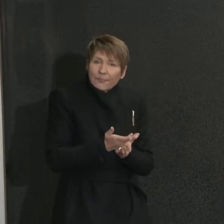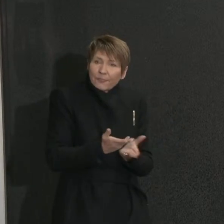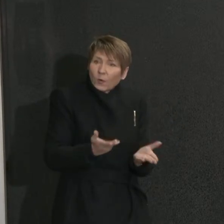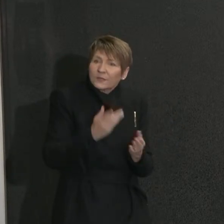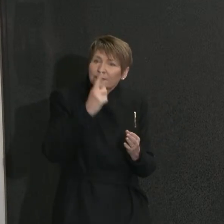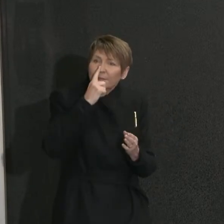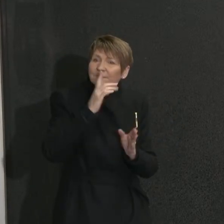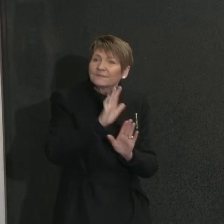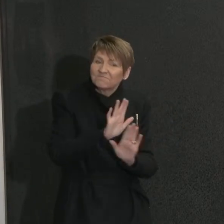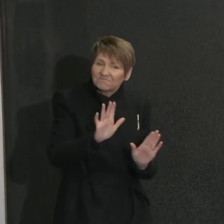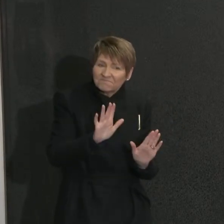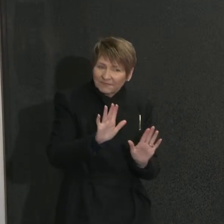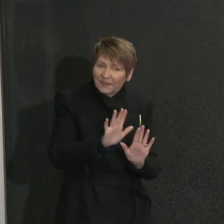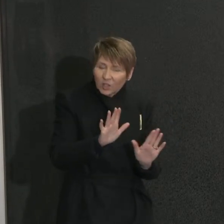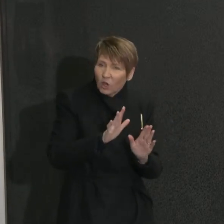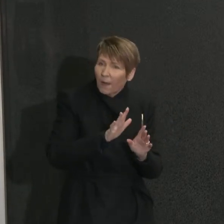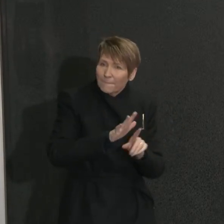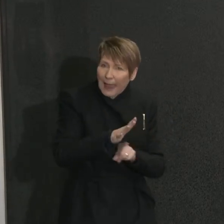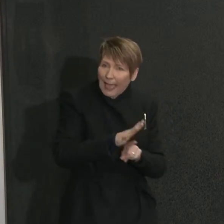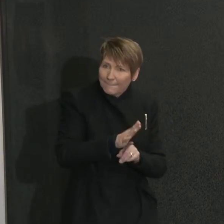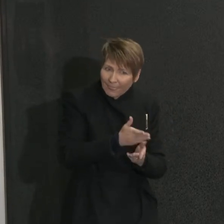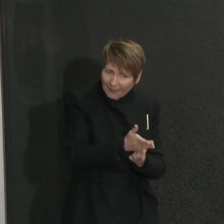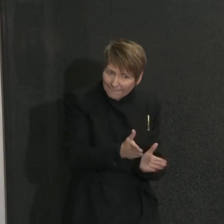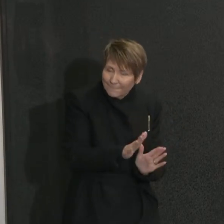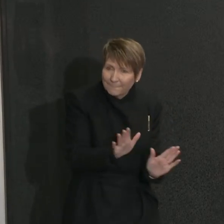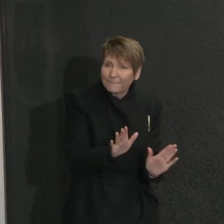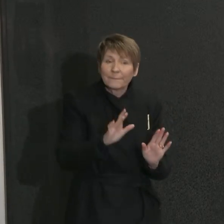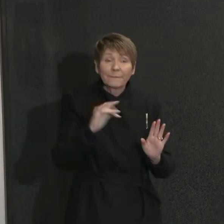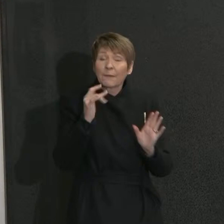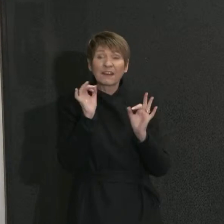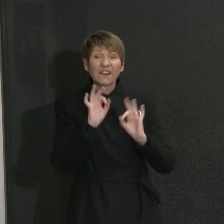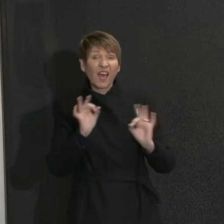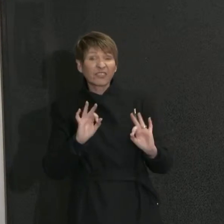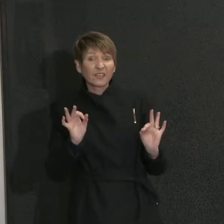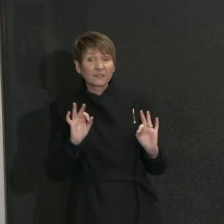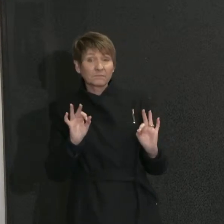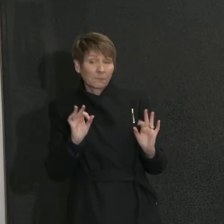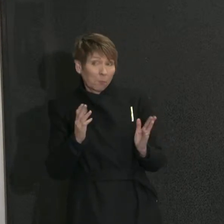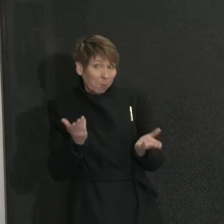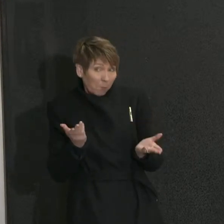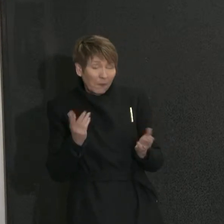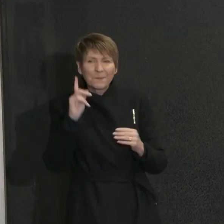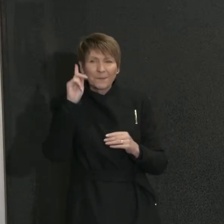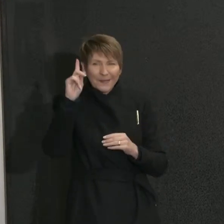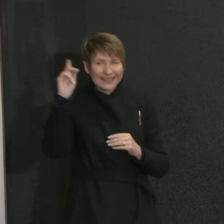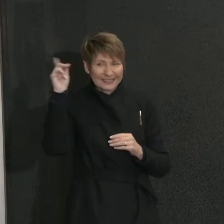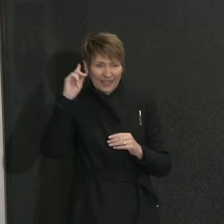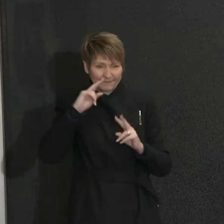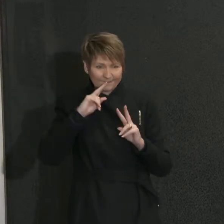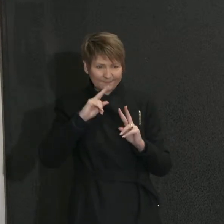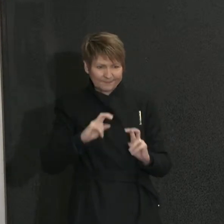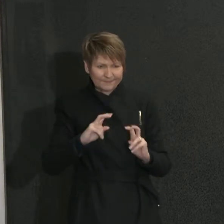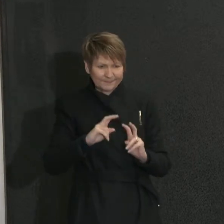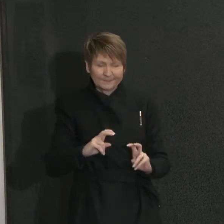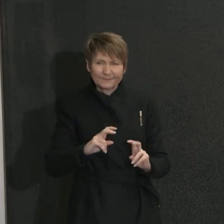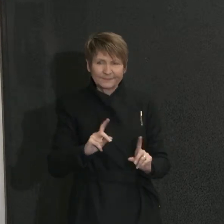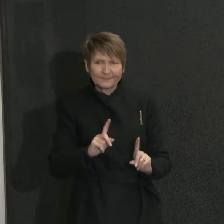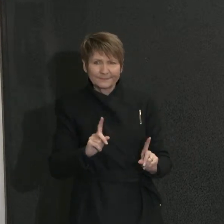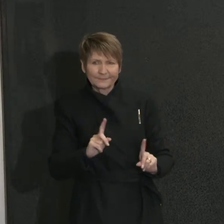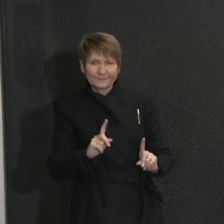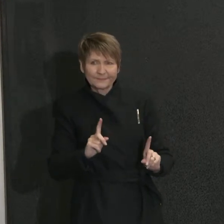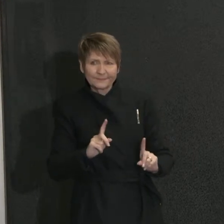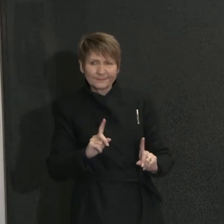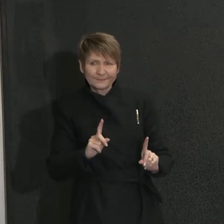piece in a jigsaw puzzle. It may come to nothing, but we're sufficiently concerned that we need more testing, and